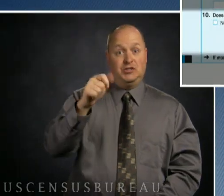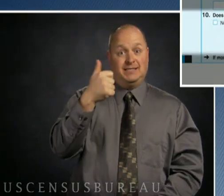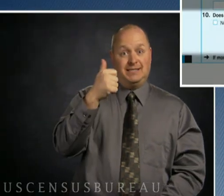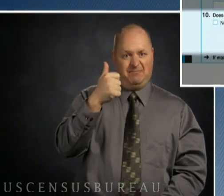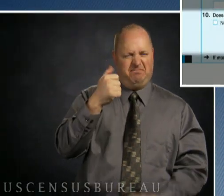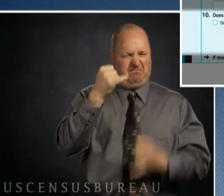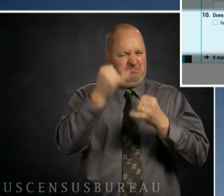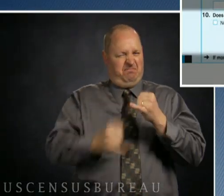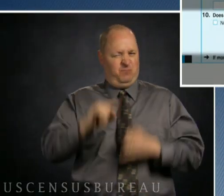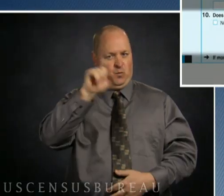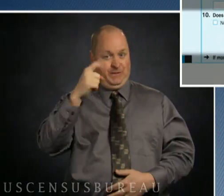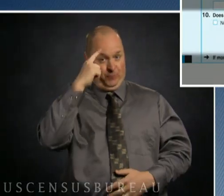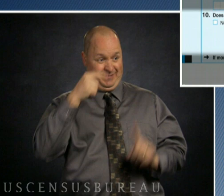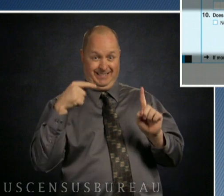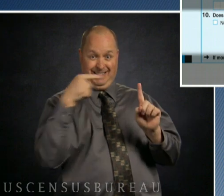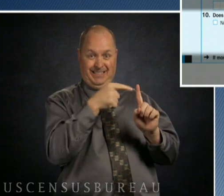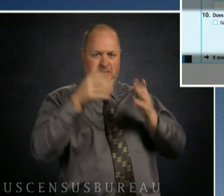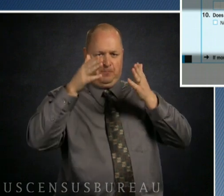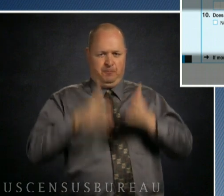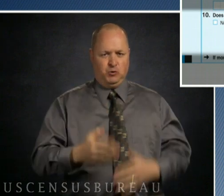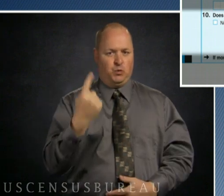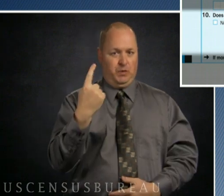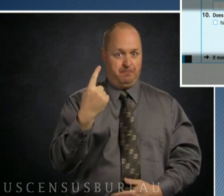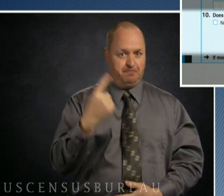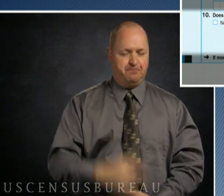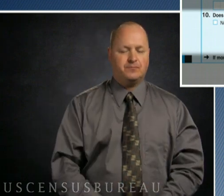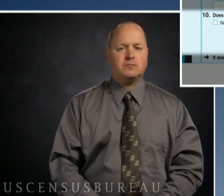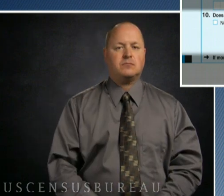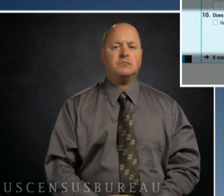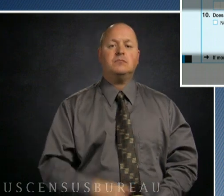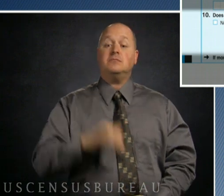Question 10 is the last question for person 1.